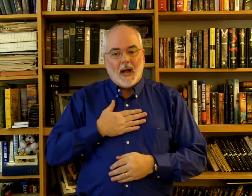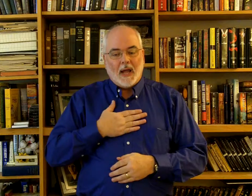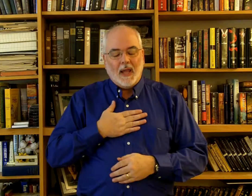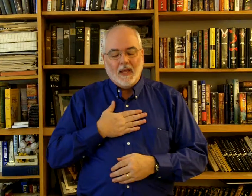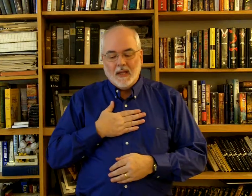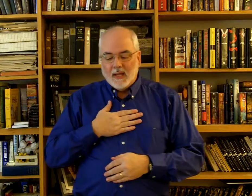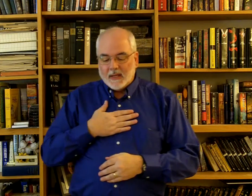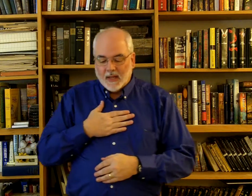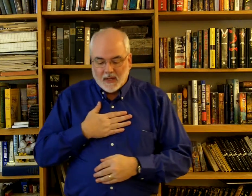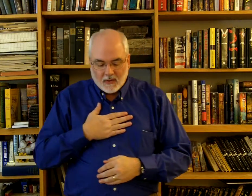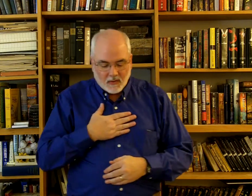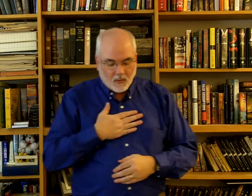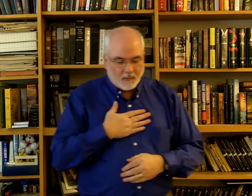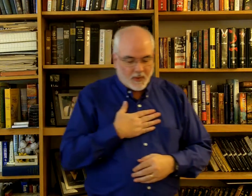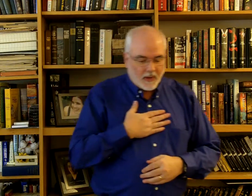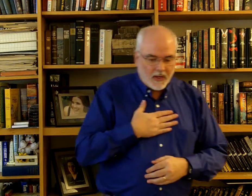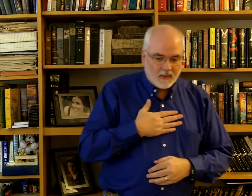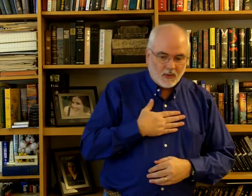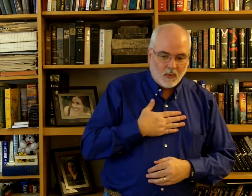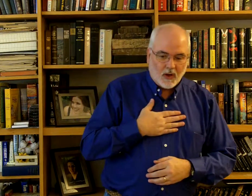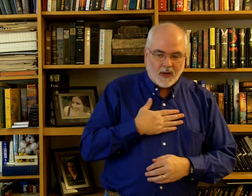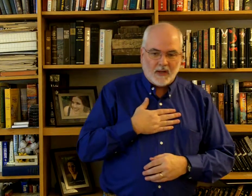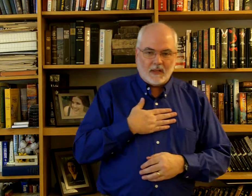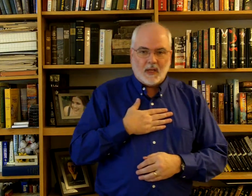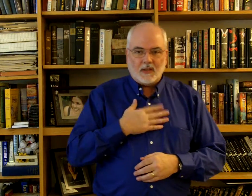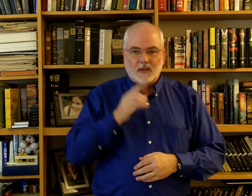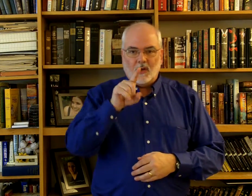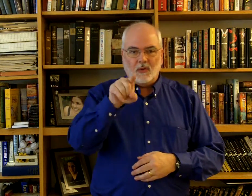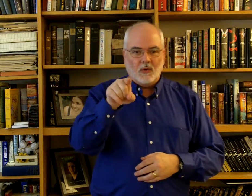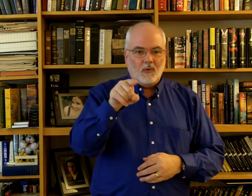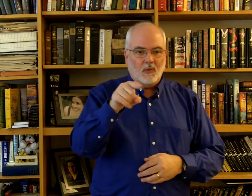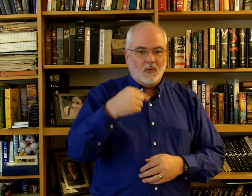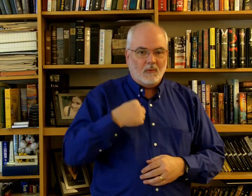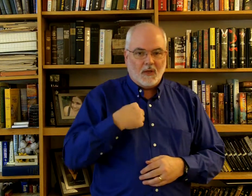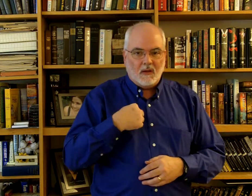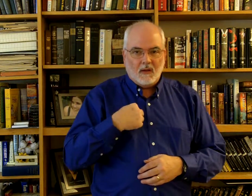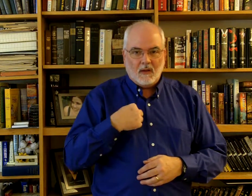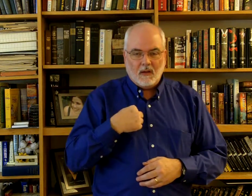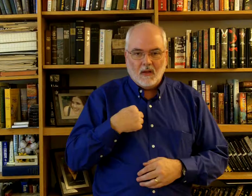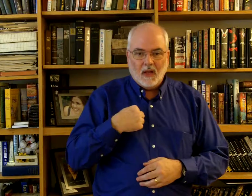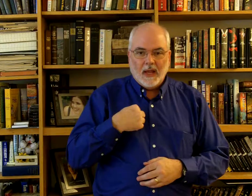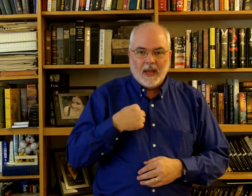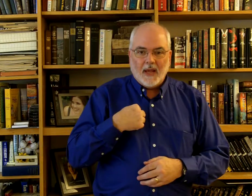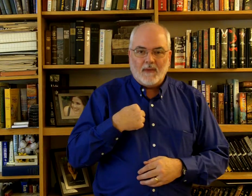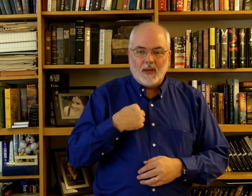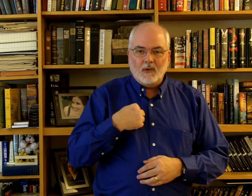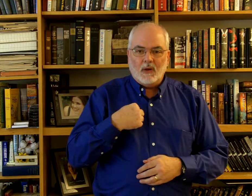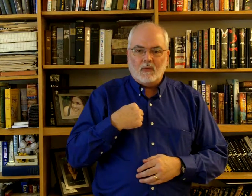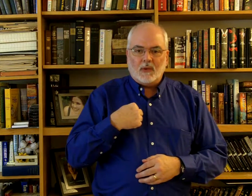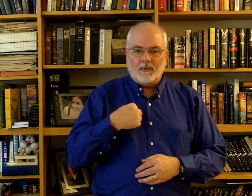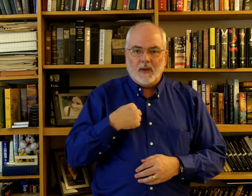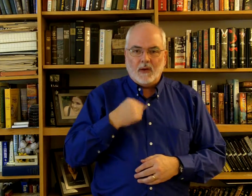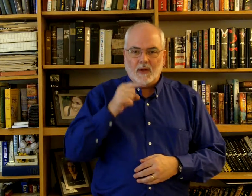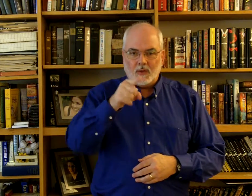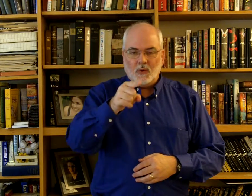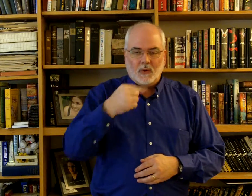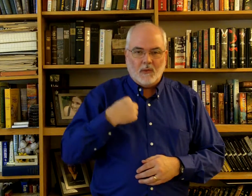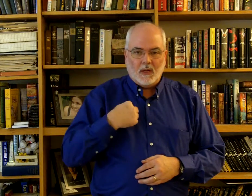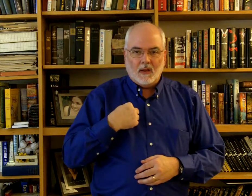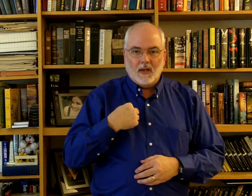My. Now, with pronouns, we already discussed, you know, you, me. If I do it with a finger, it's you and me.